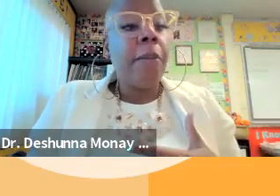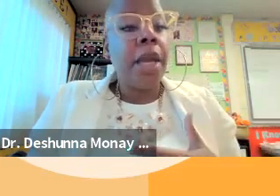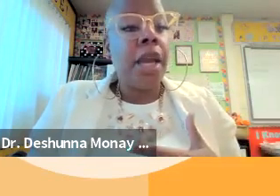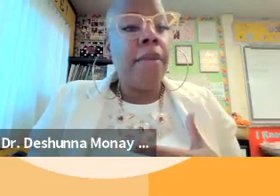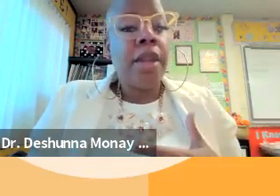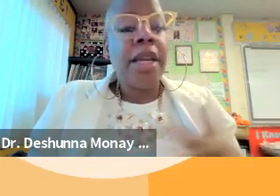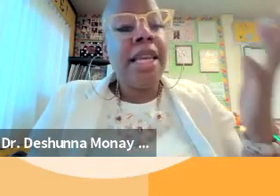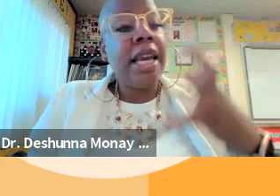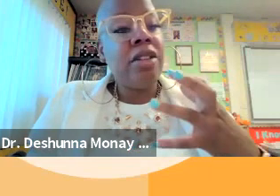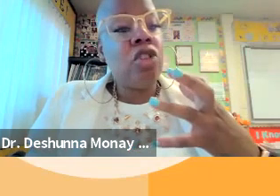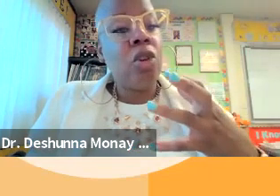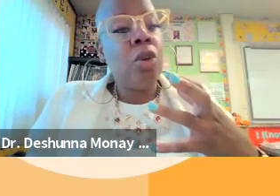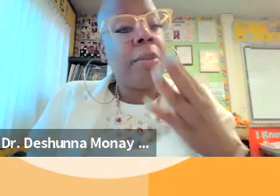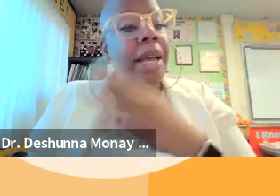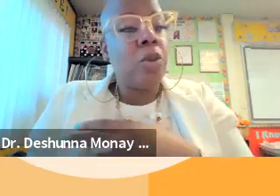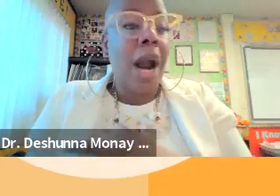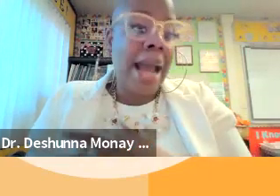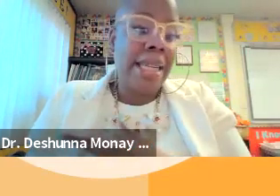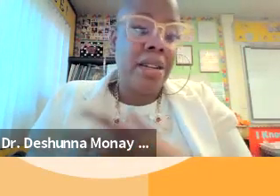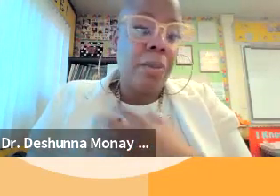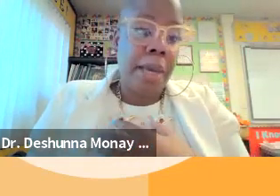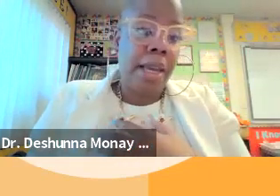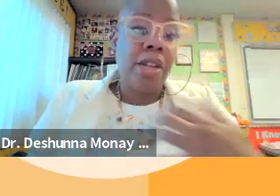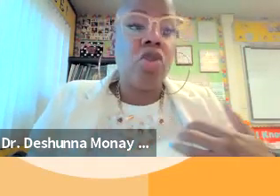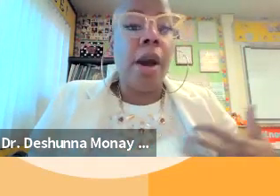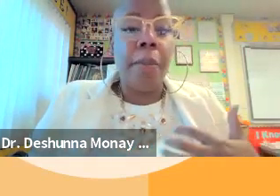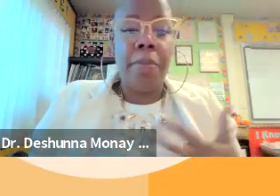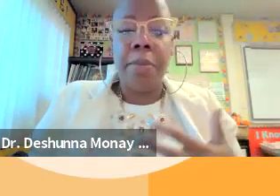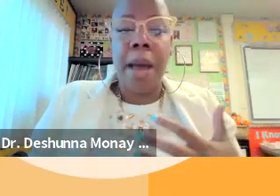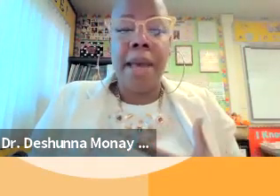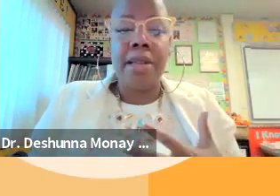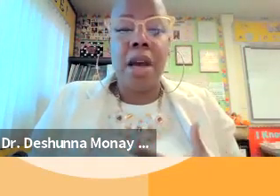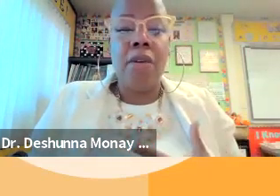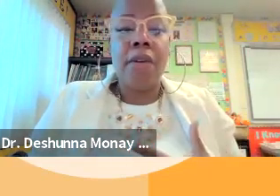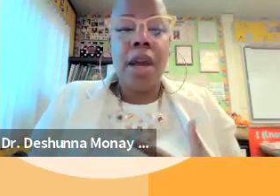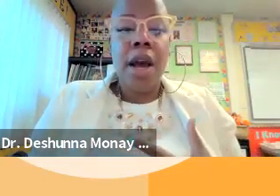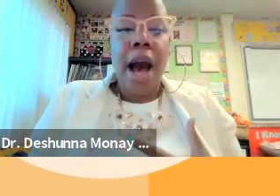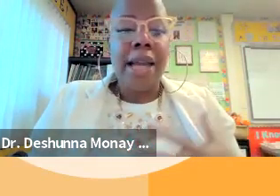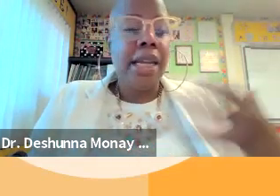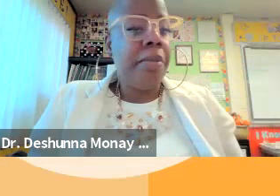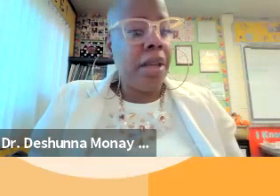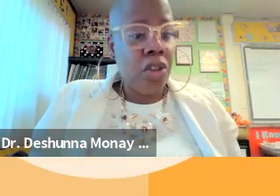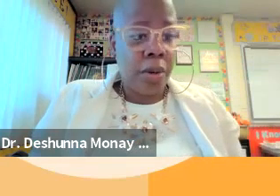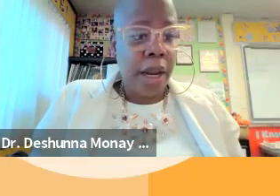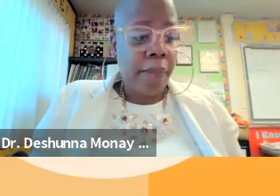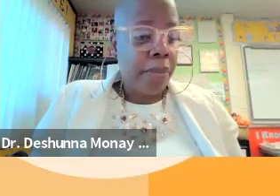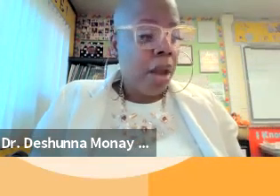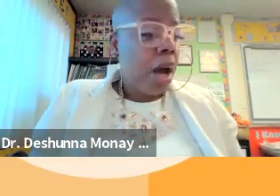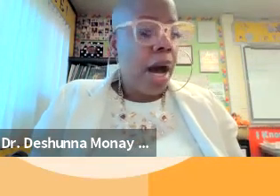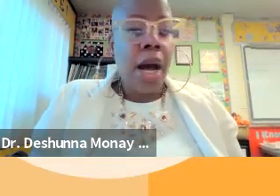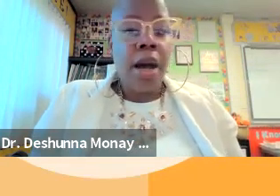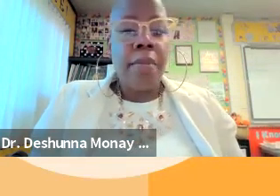will help me get to the place where I need to be and to help me be my best self. I need